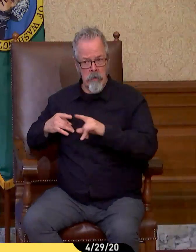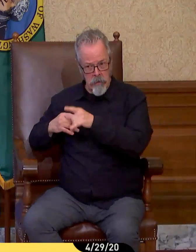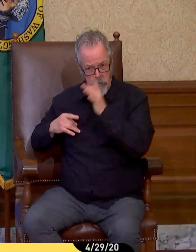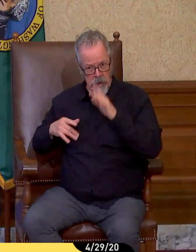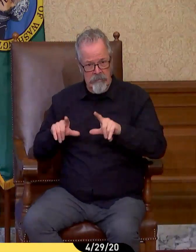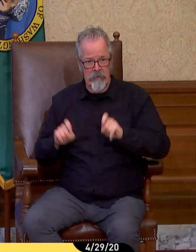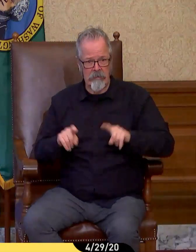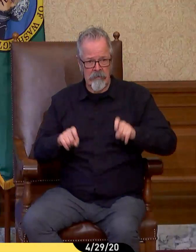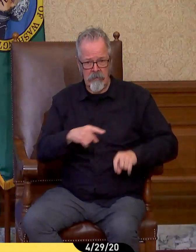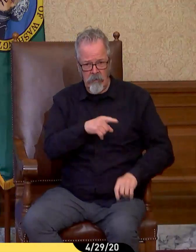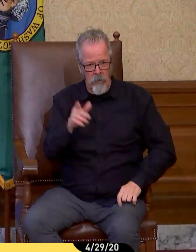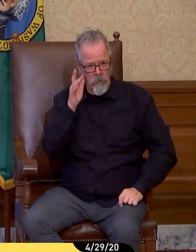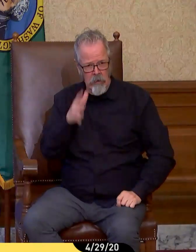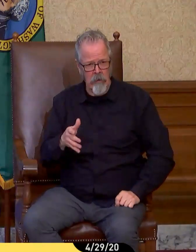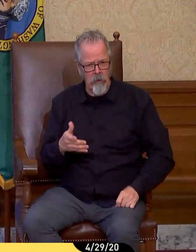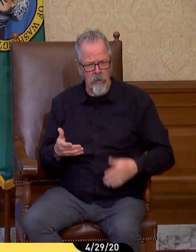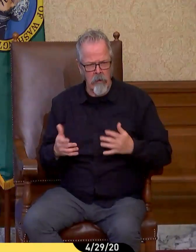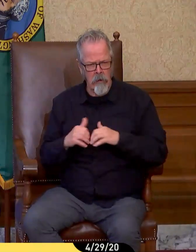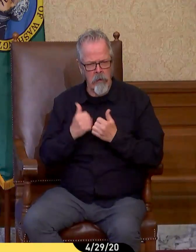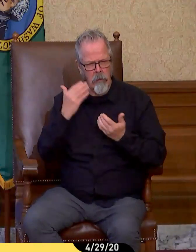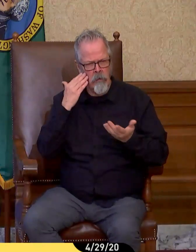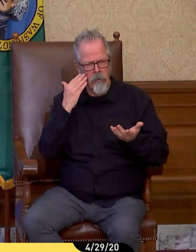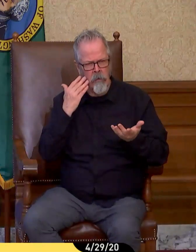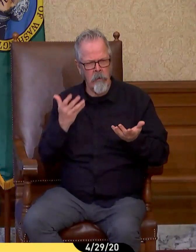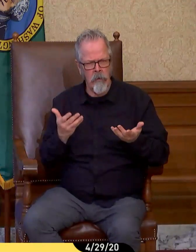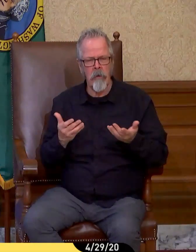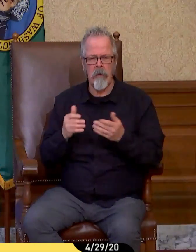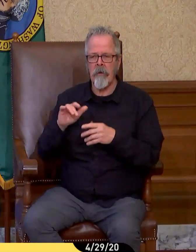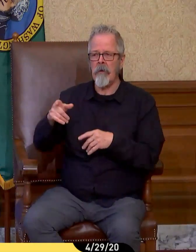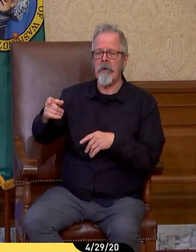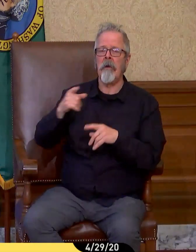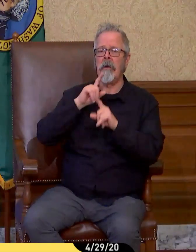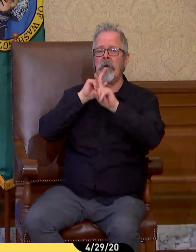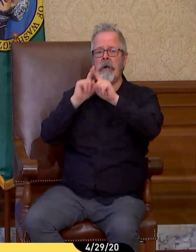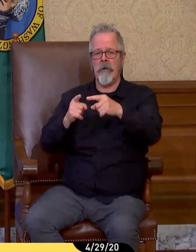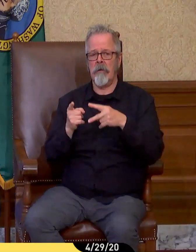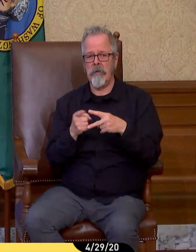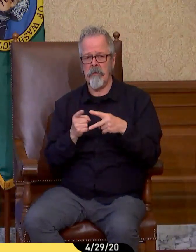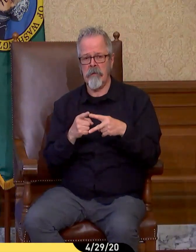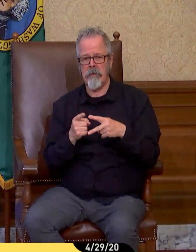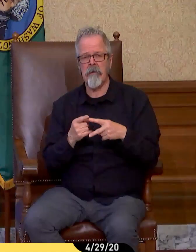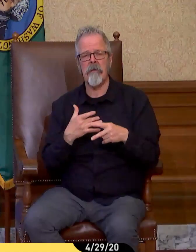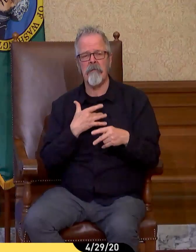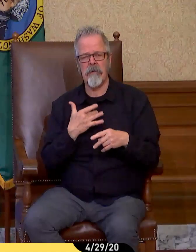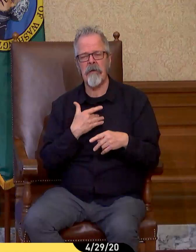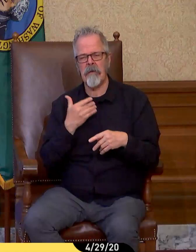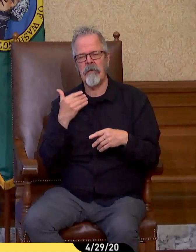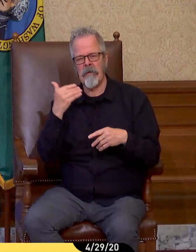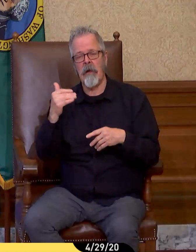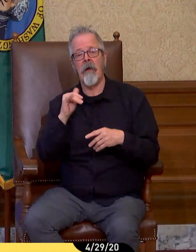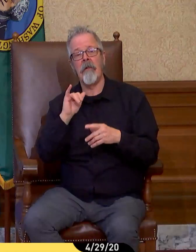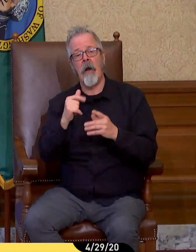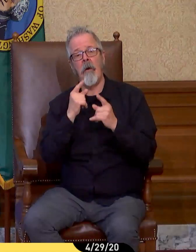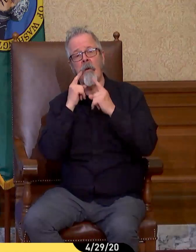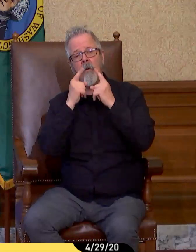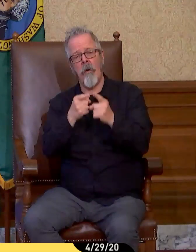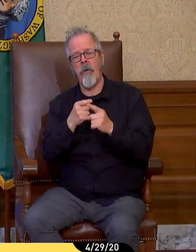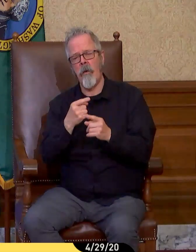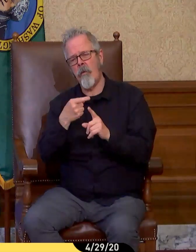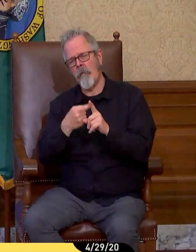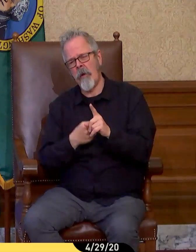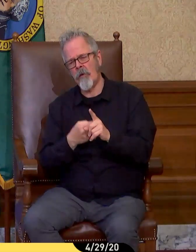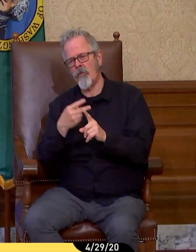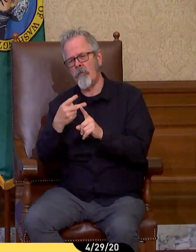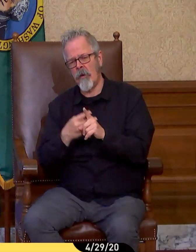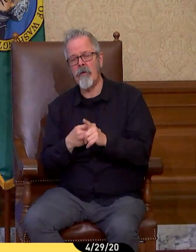that 20,000 range capability. And the reason we think that's a reasonable goal is, A, it's really what we